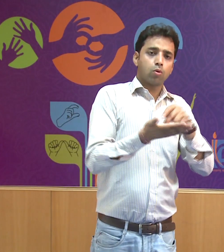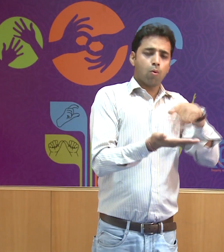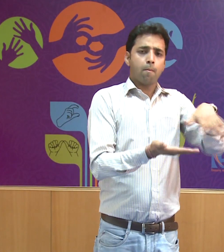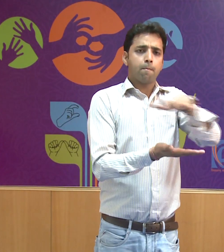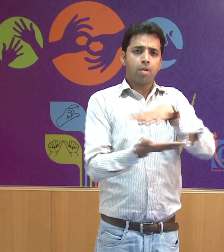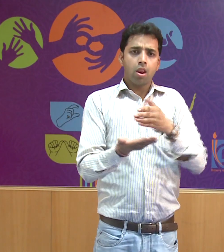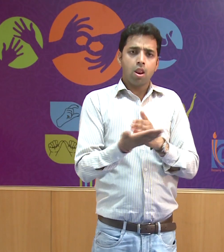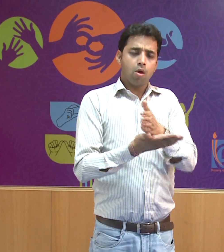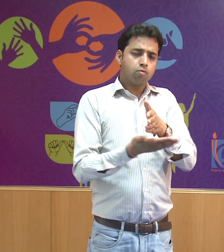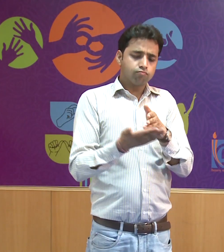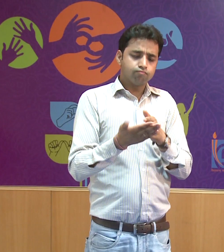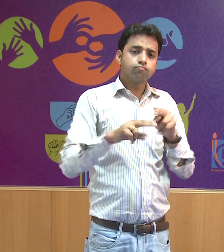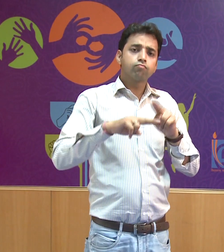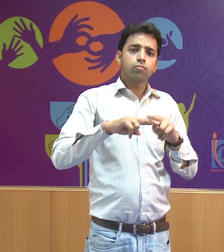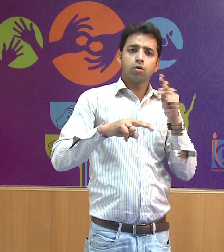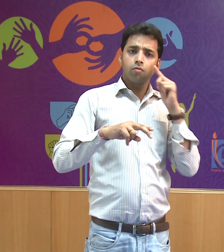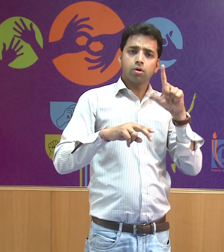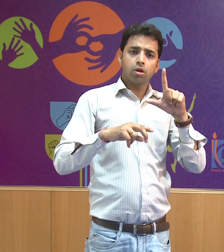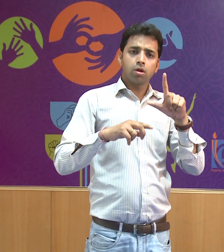of education